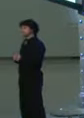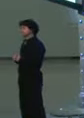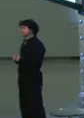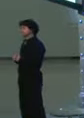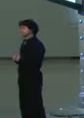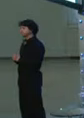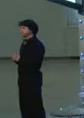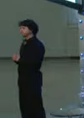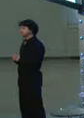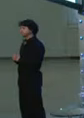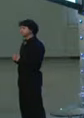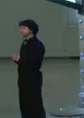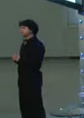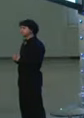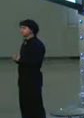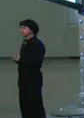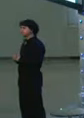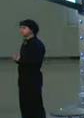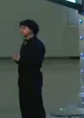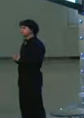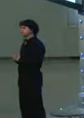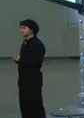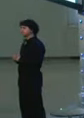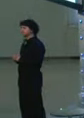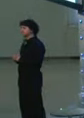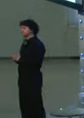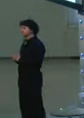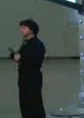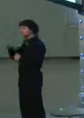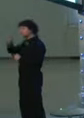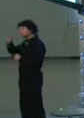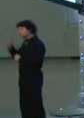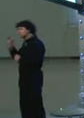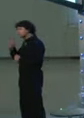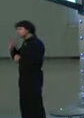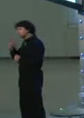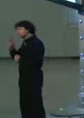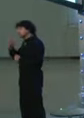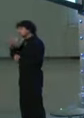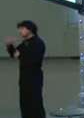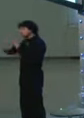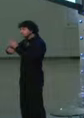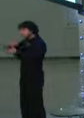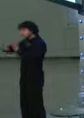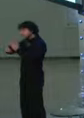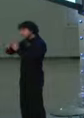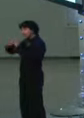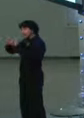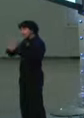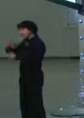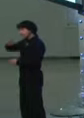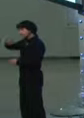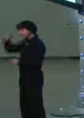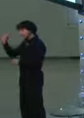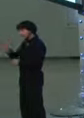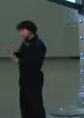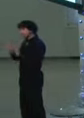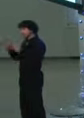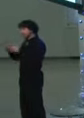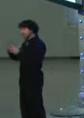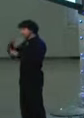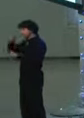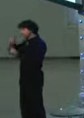Another thing we saw in the early days of transmedia, and to some extent people who are coming into transmedia,